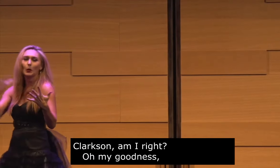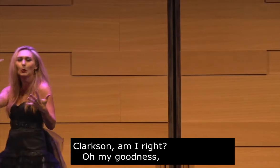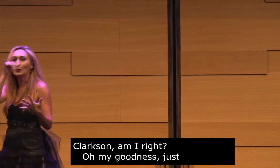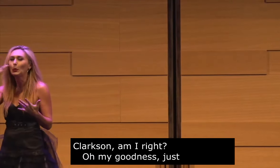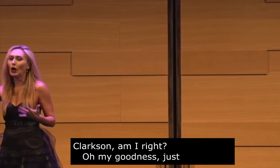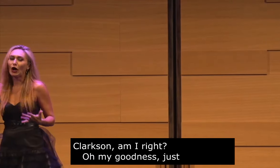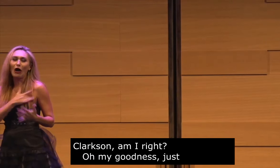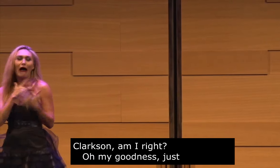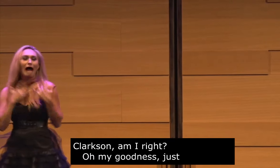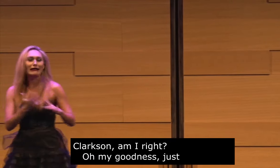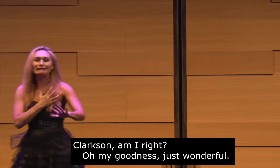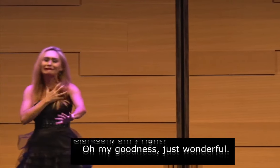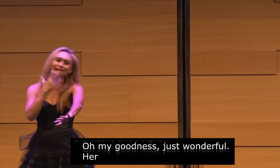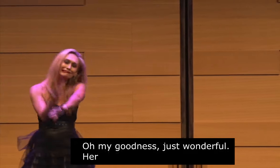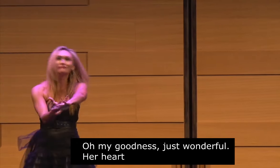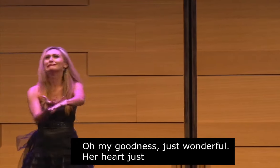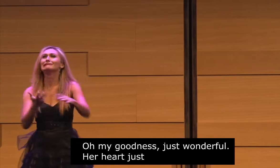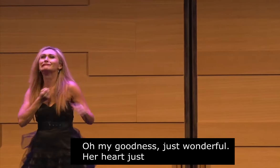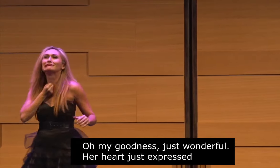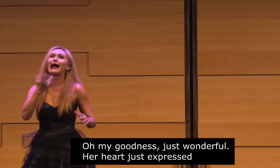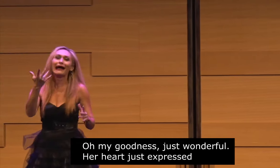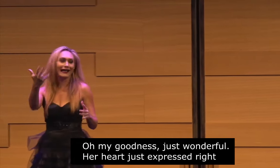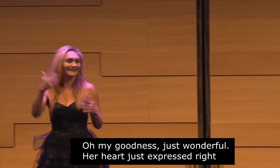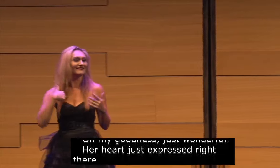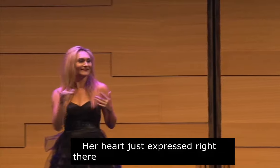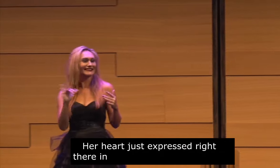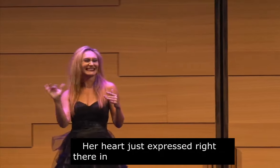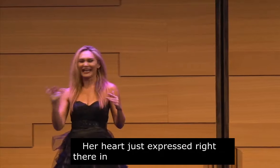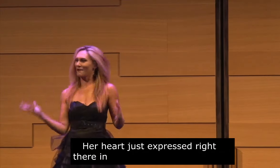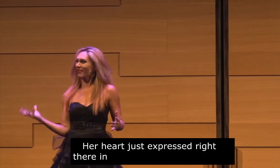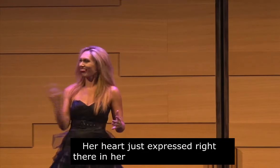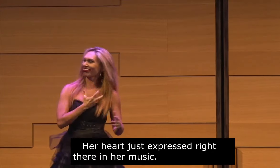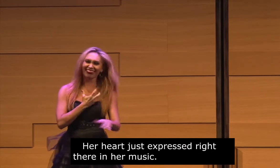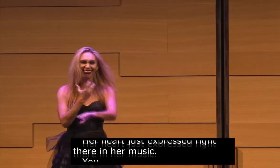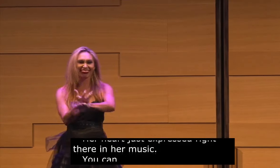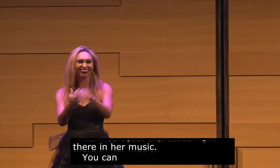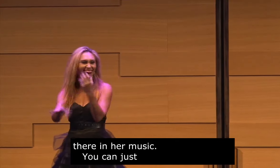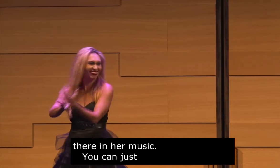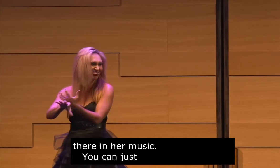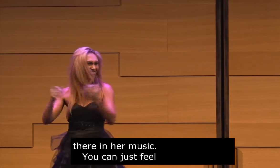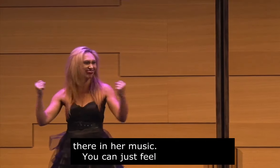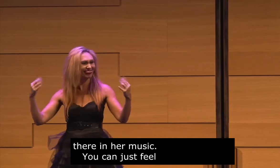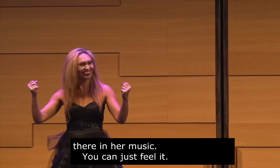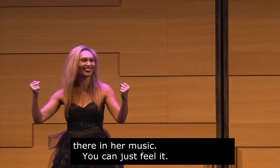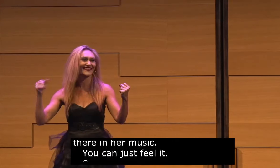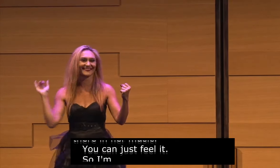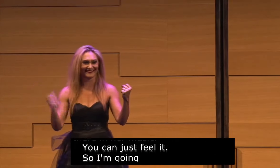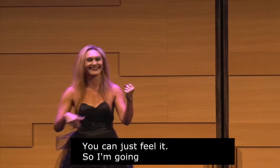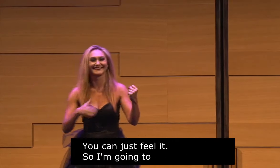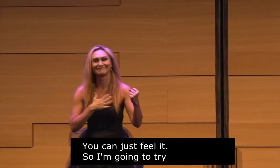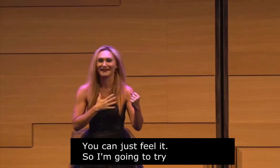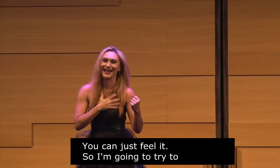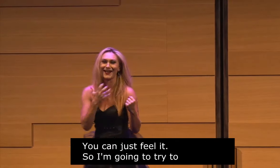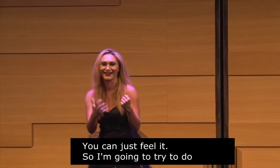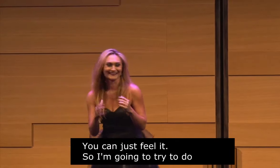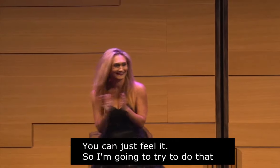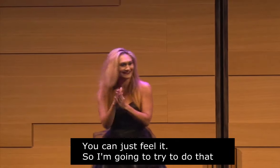goodness, just wonderful. Her heart just expressed right there in her music. You can just feel it, and so I'm going to try to do